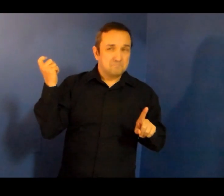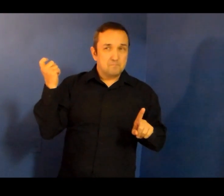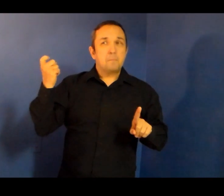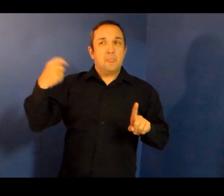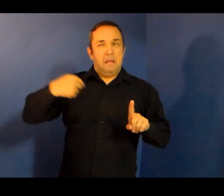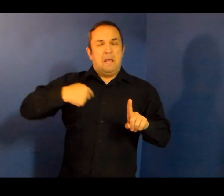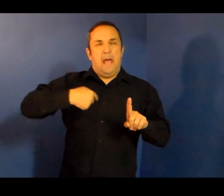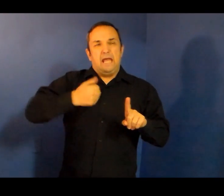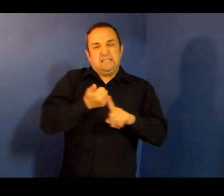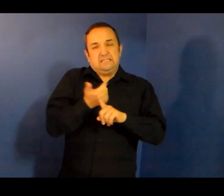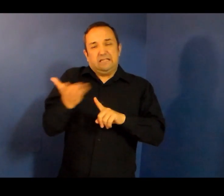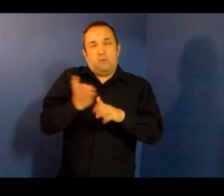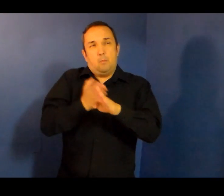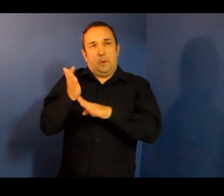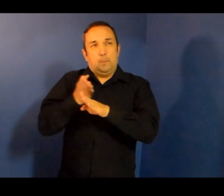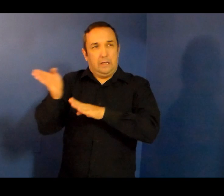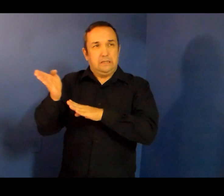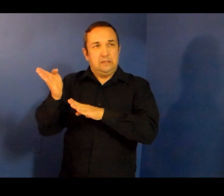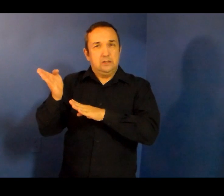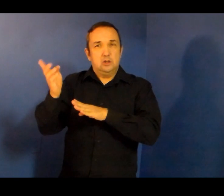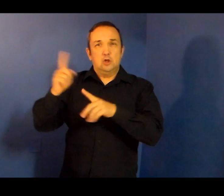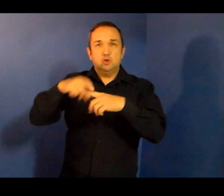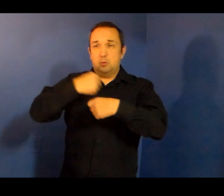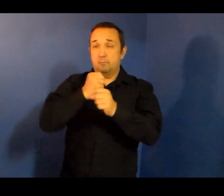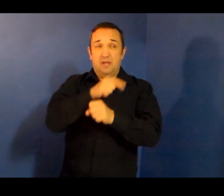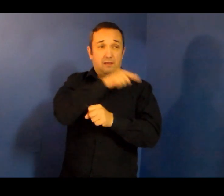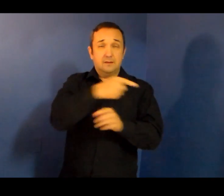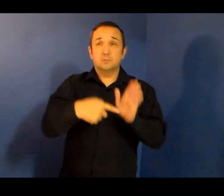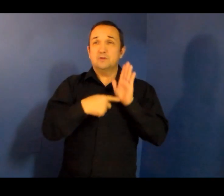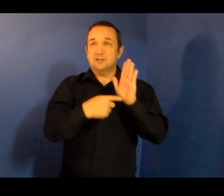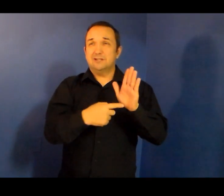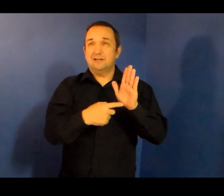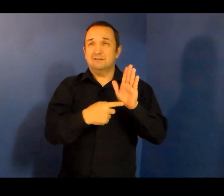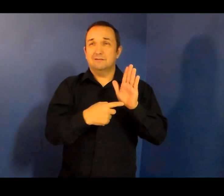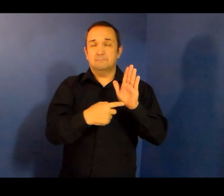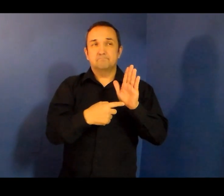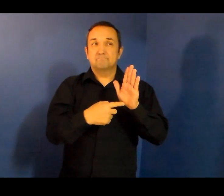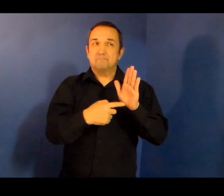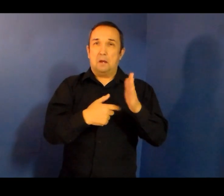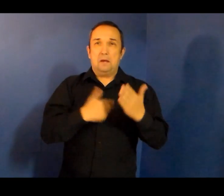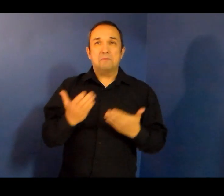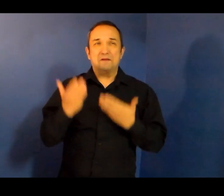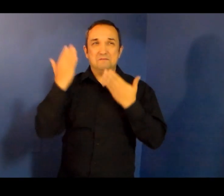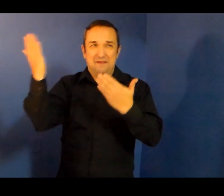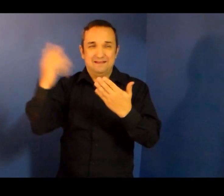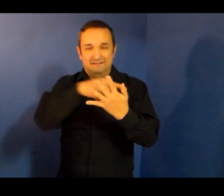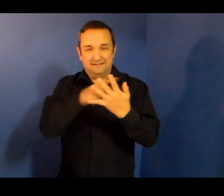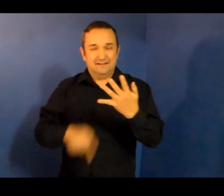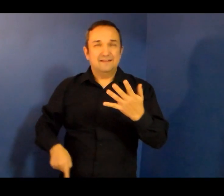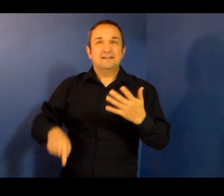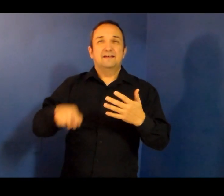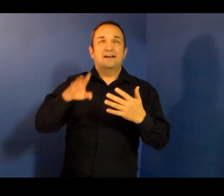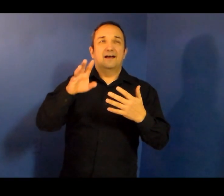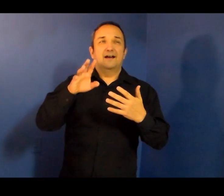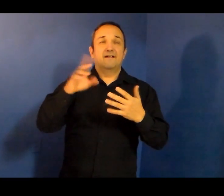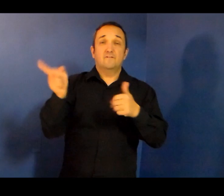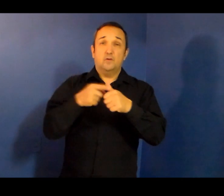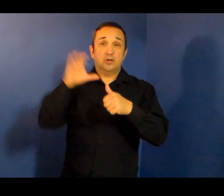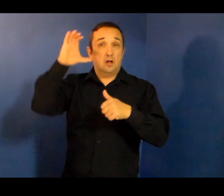the main resources used to formulate this presentation, which I highly recommend, include an audio program